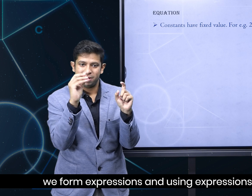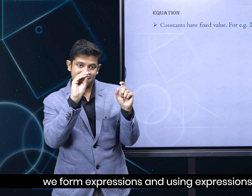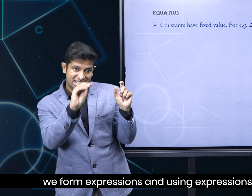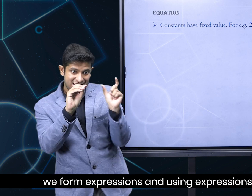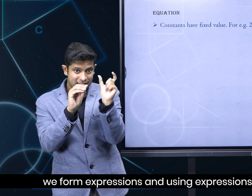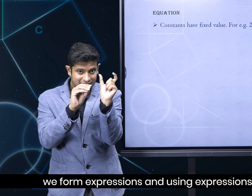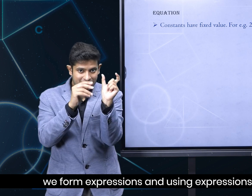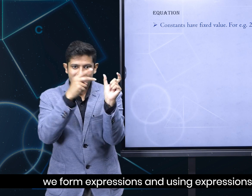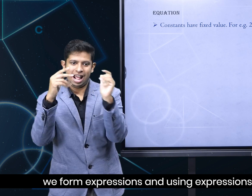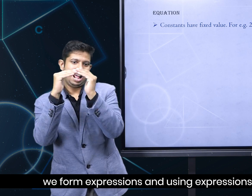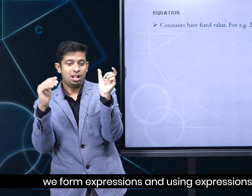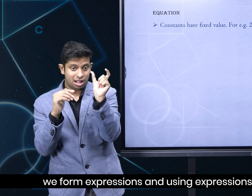equation.